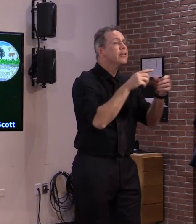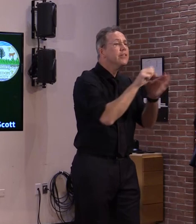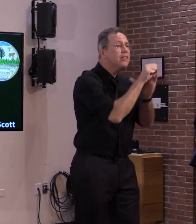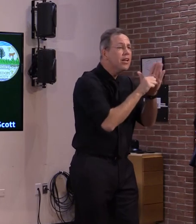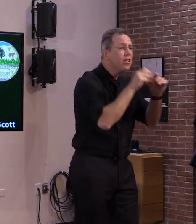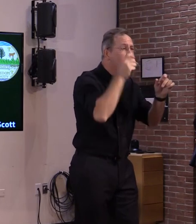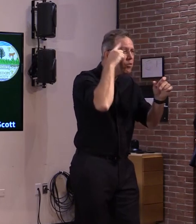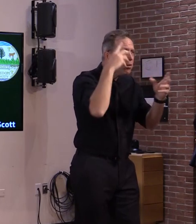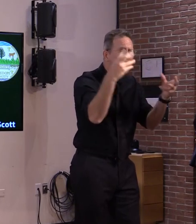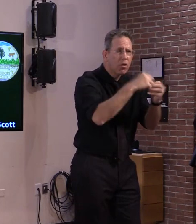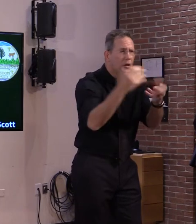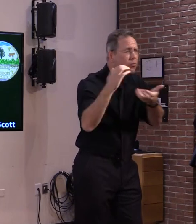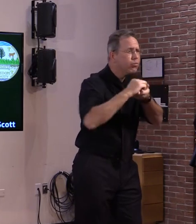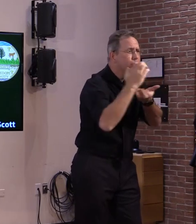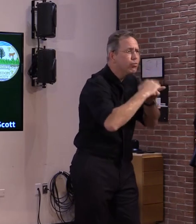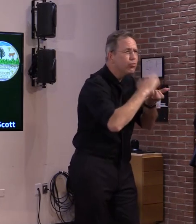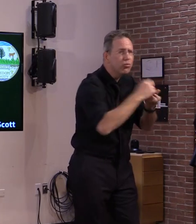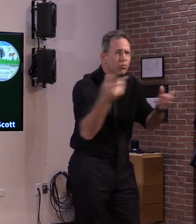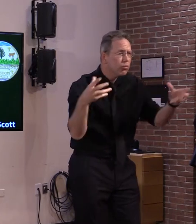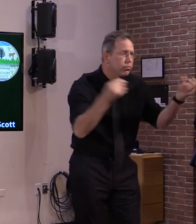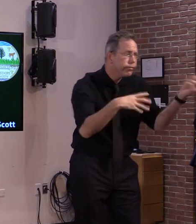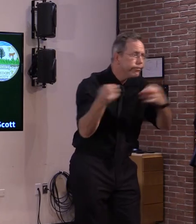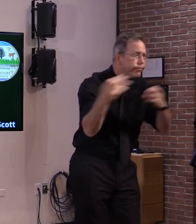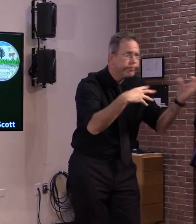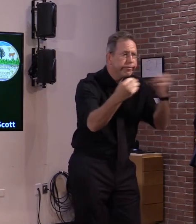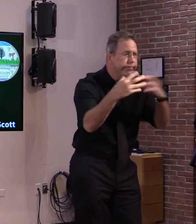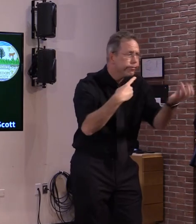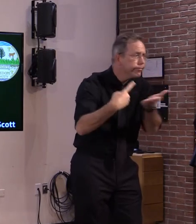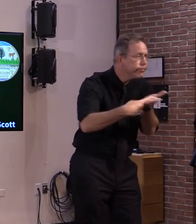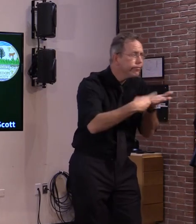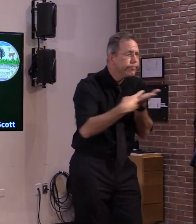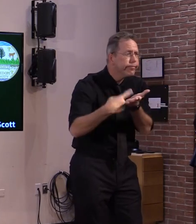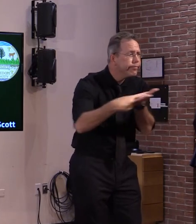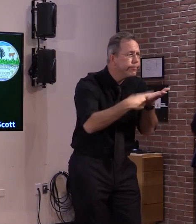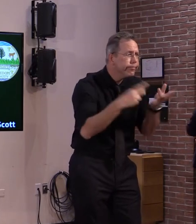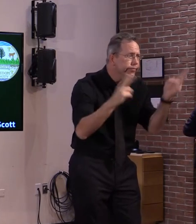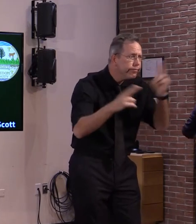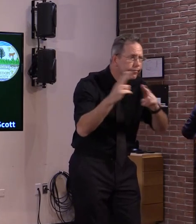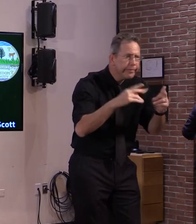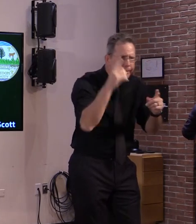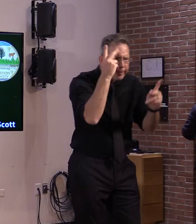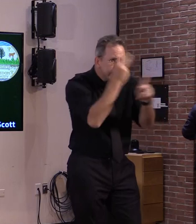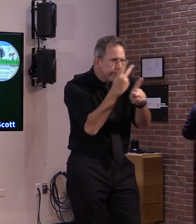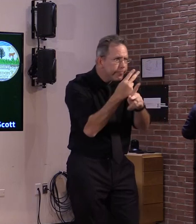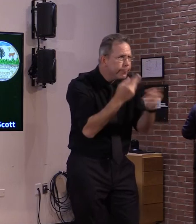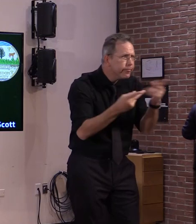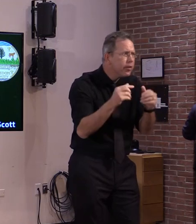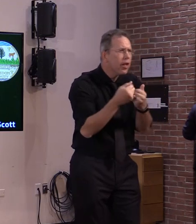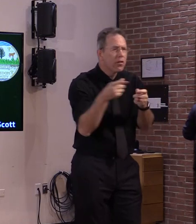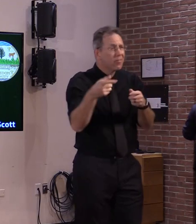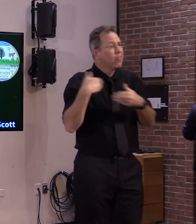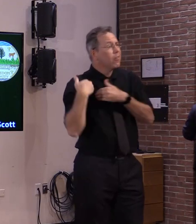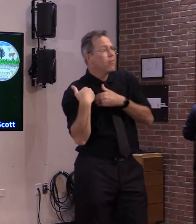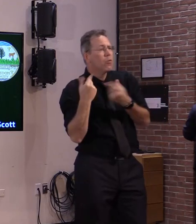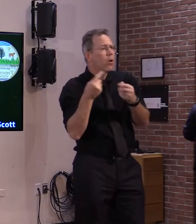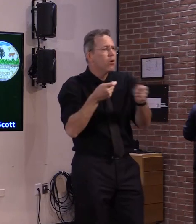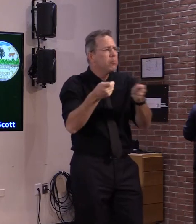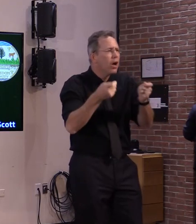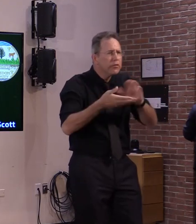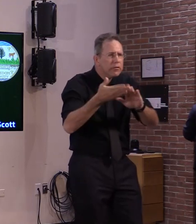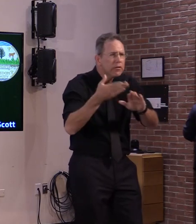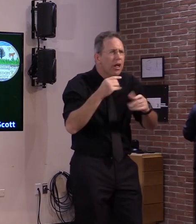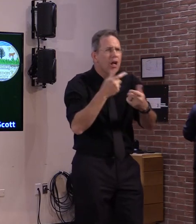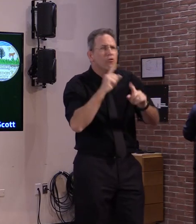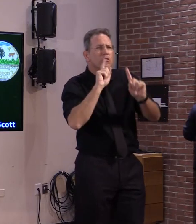crisis. These are the people who continue to manage our response to this pandemic and have been doing so every